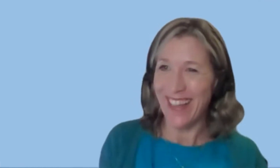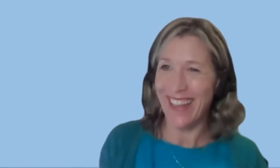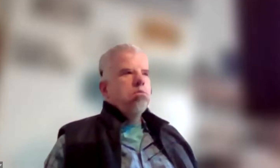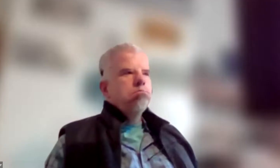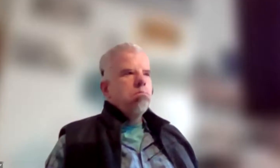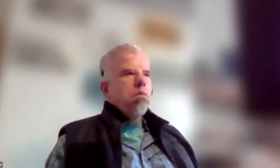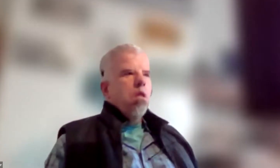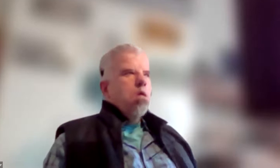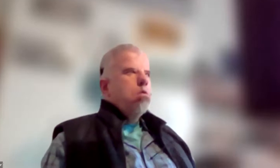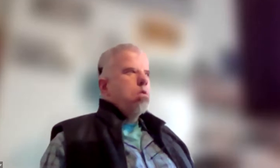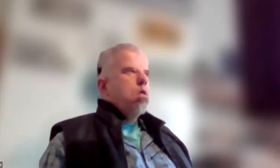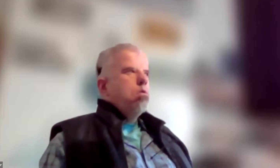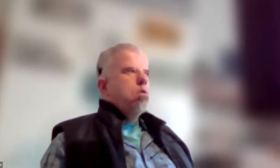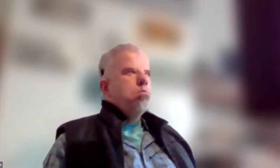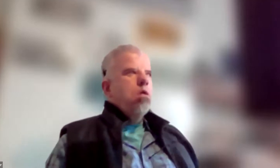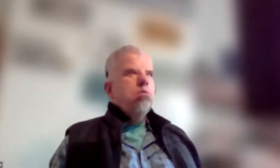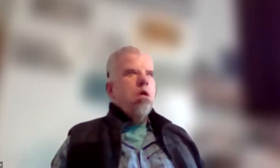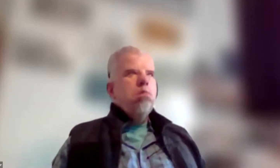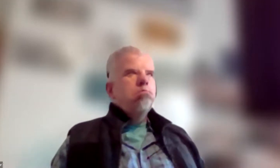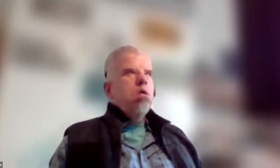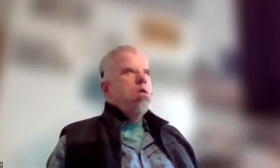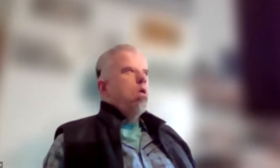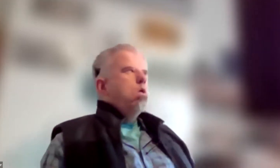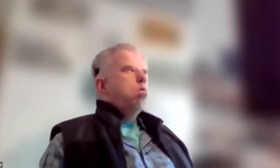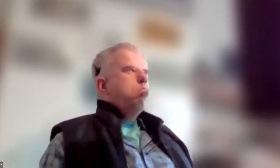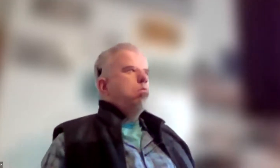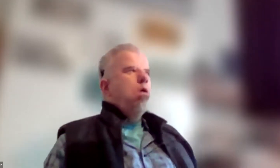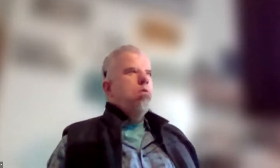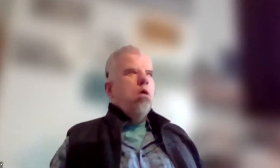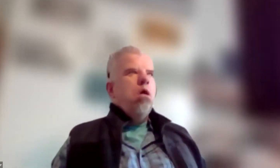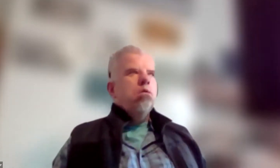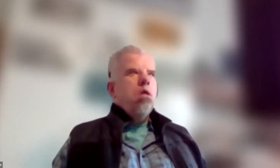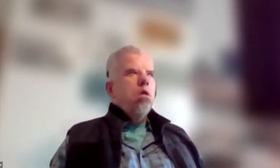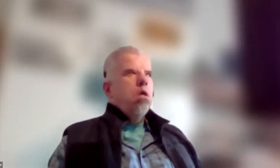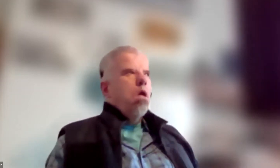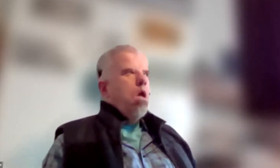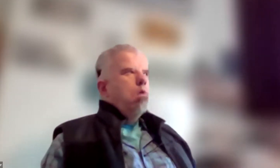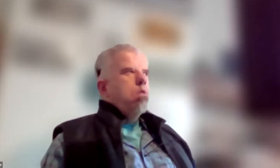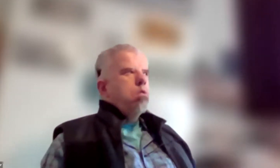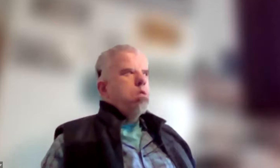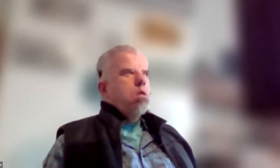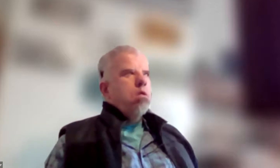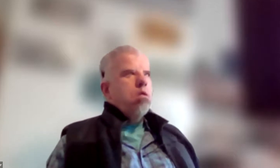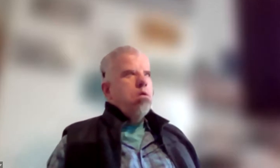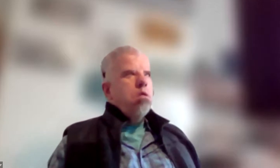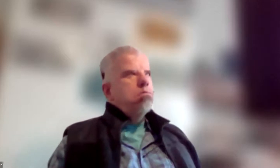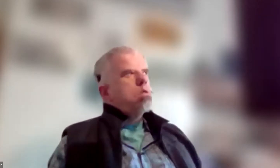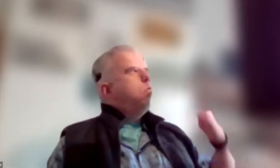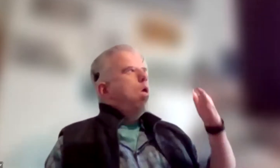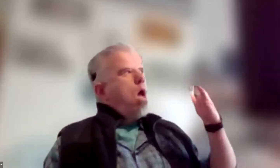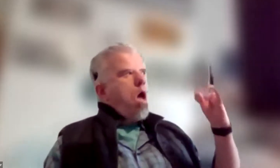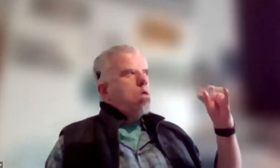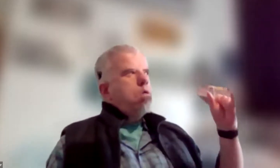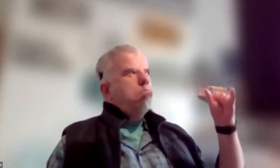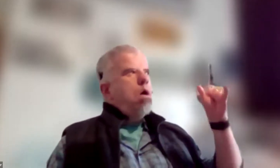you. Yeah. So when I'm happy, or when my wife and I are sending messages to each other.